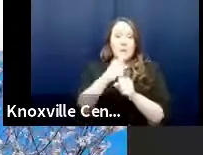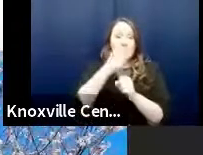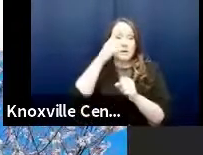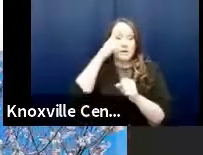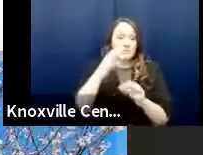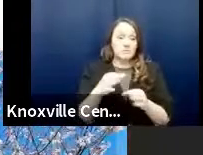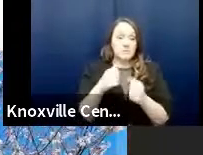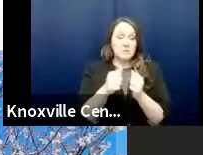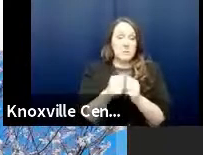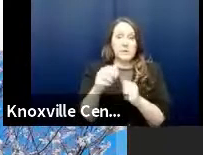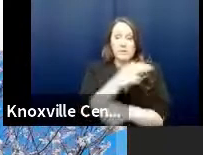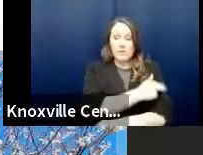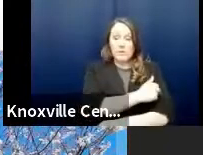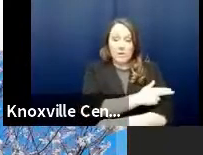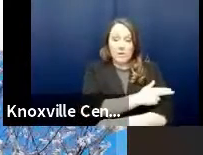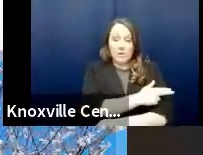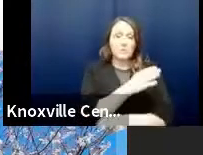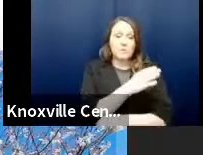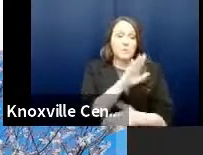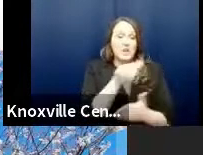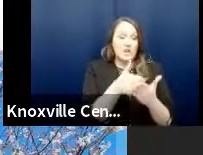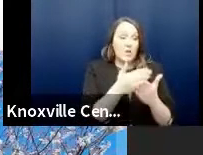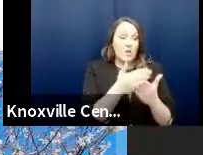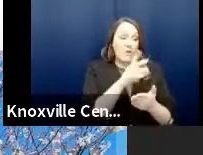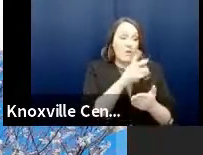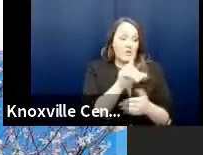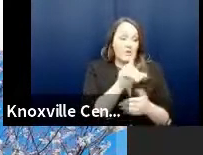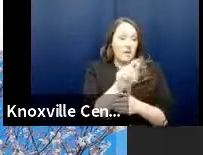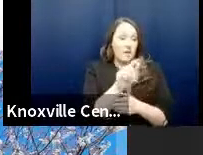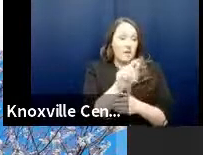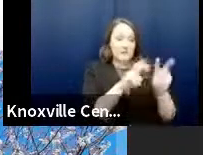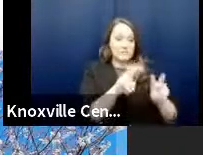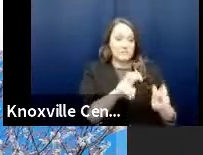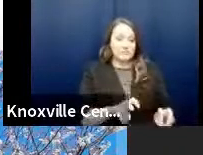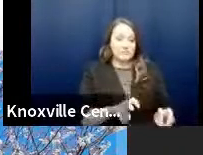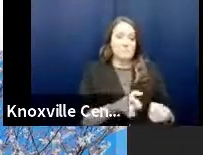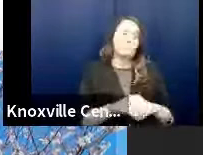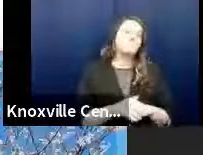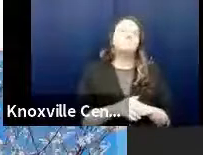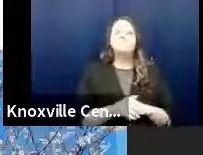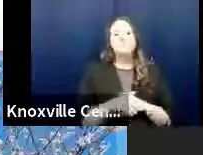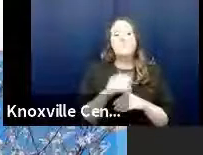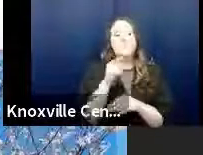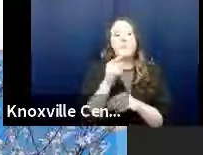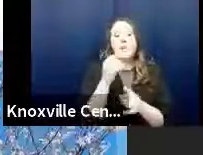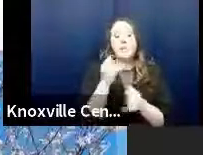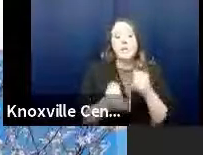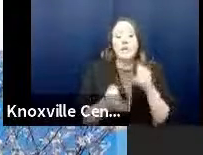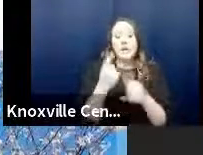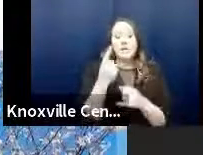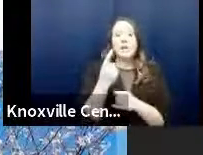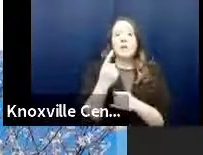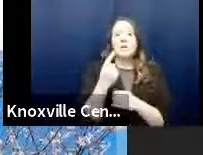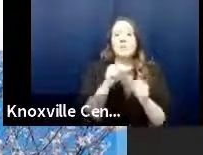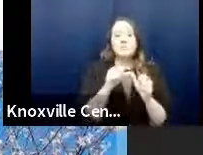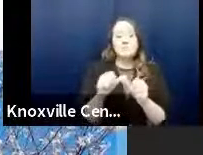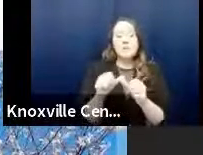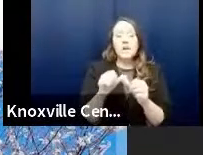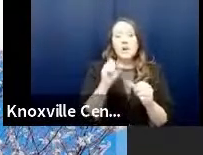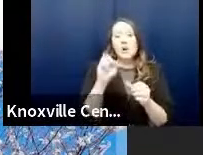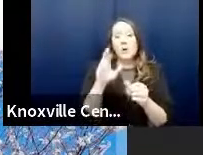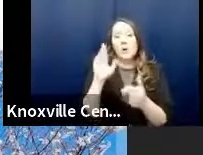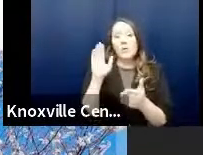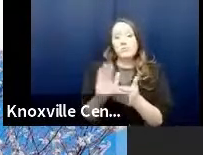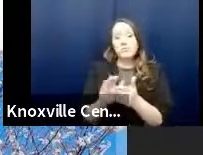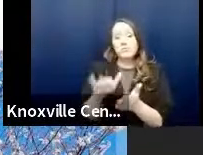of the data into consideration. And our fifth benchmark, sustained or decreased COVID-19 related death rate